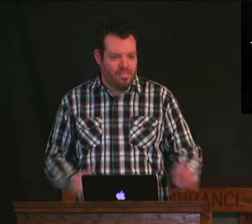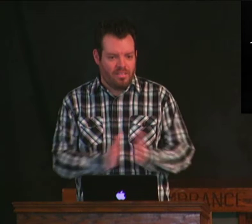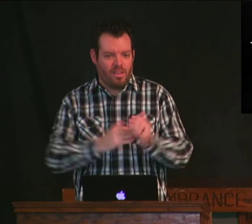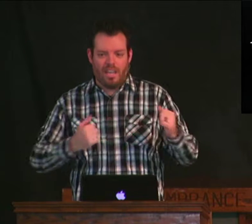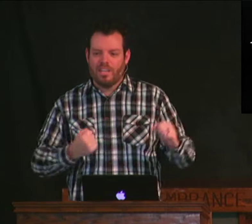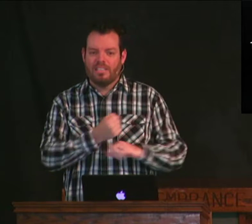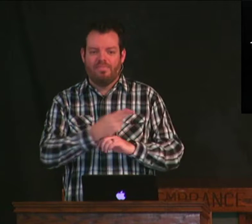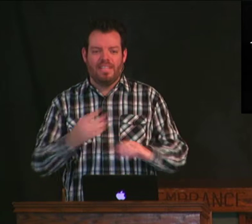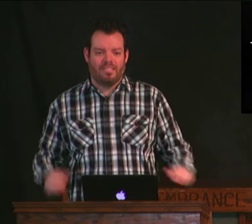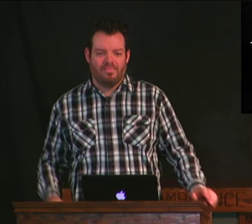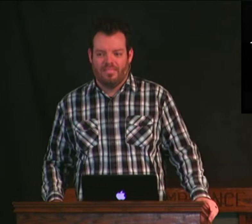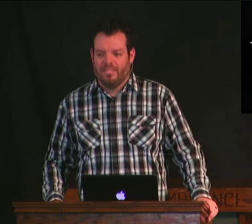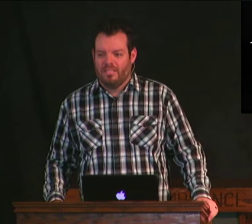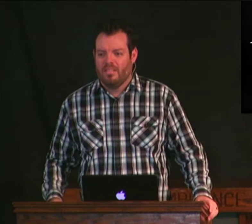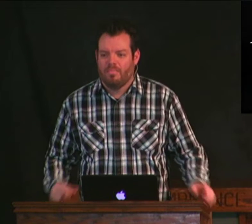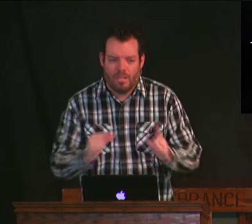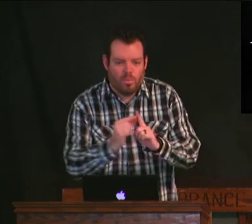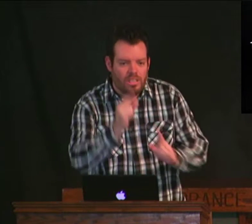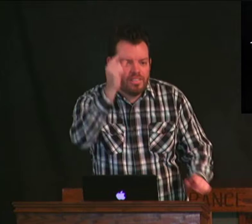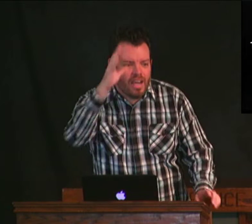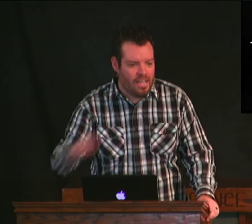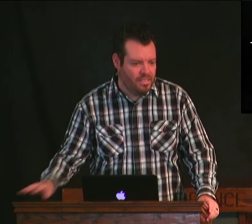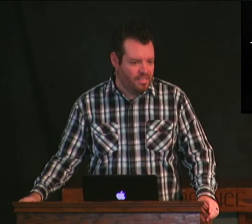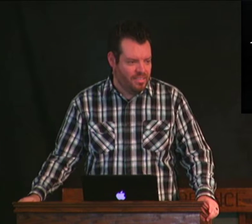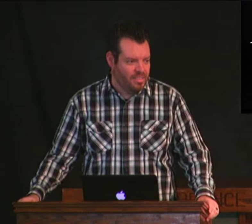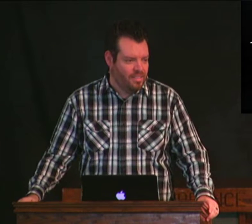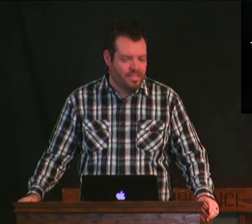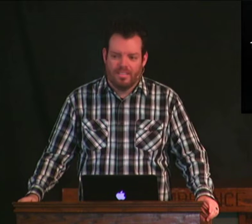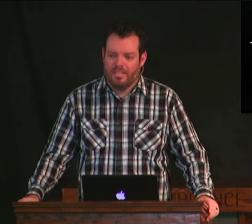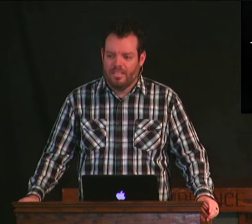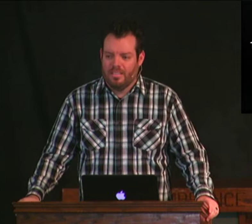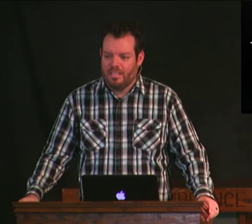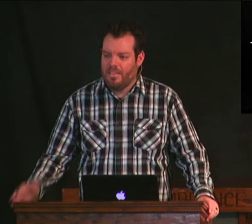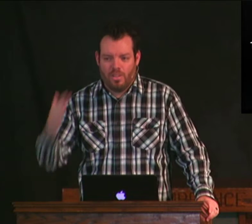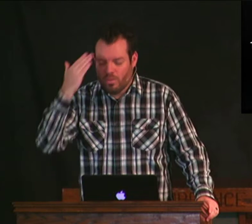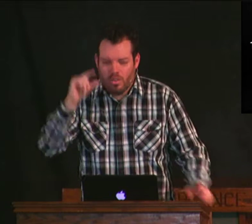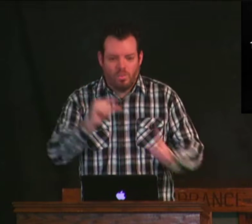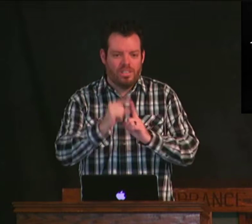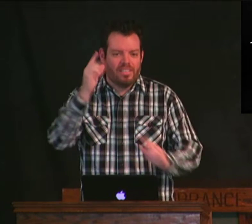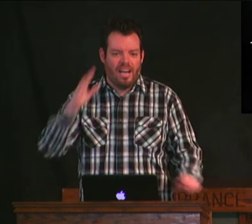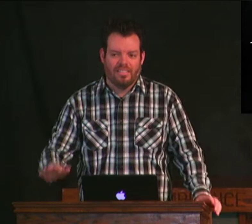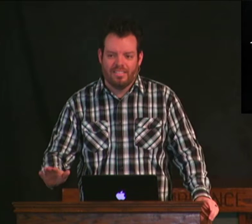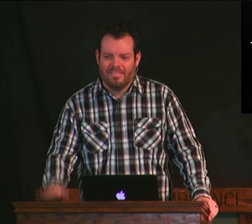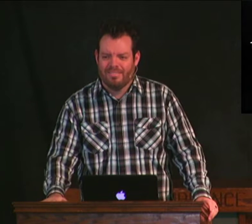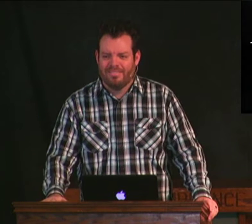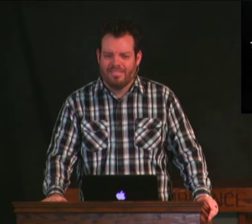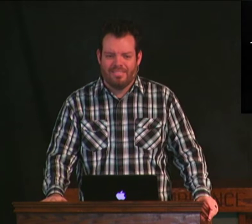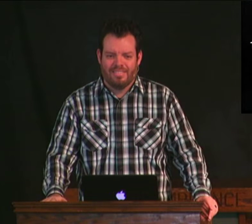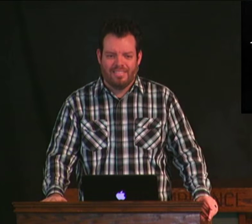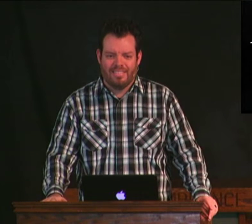So how are you going to defeat him? By the Word of God. If you don't know the Word of God, he's